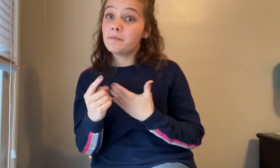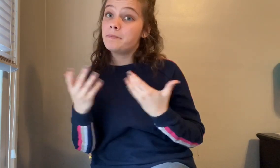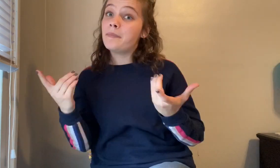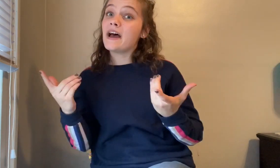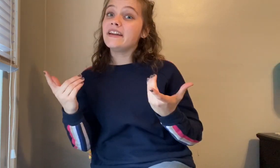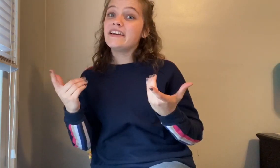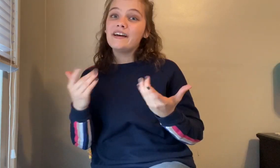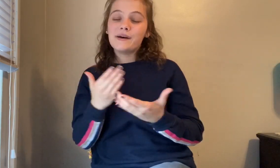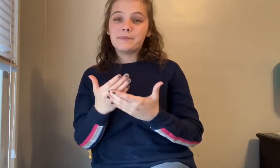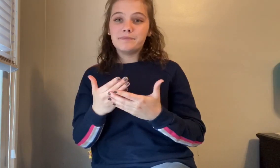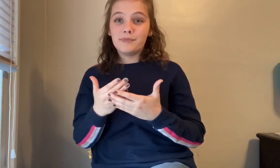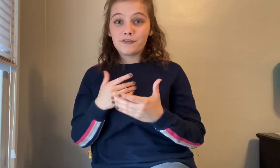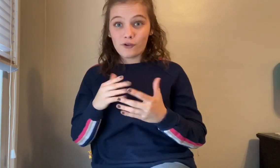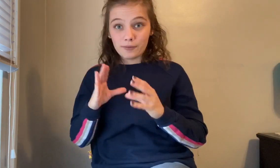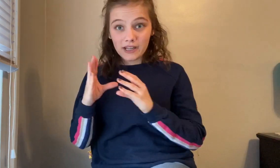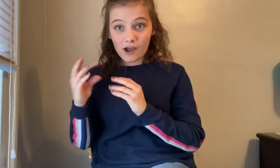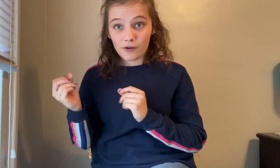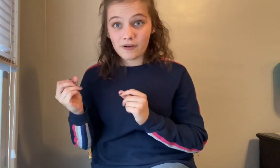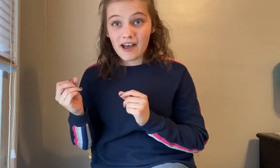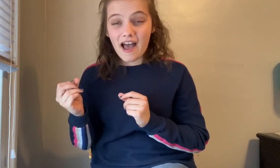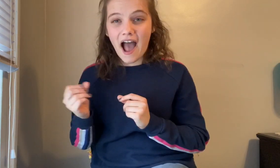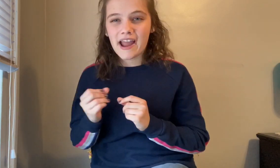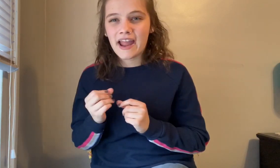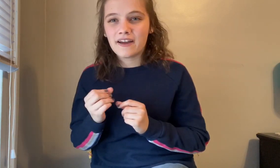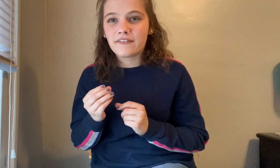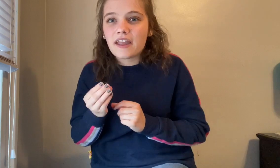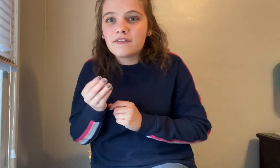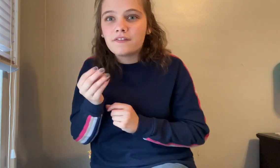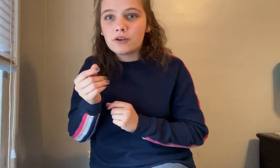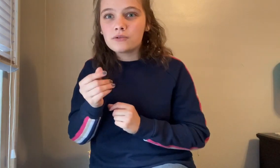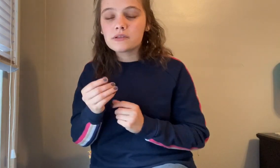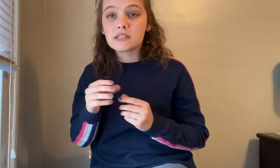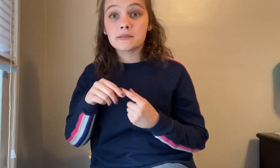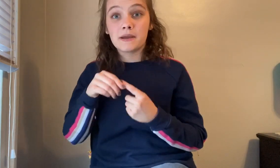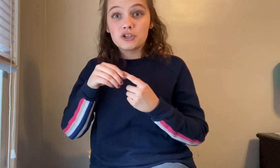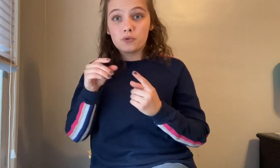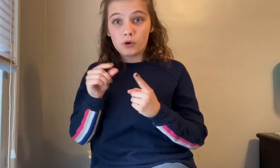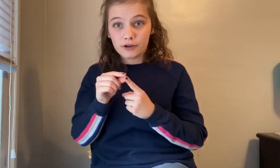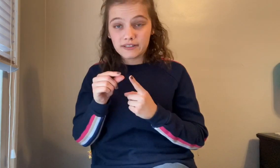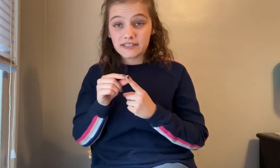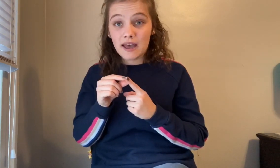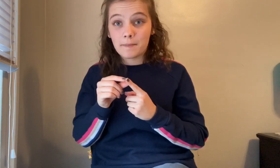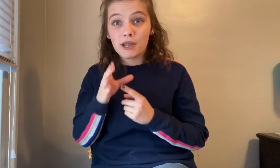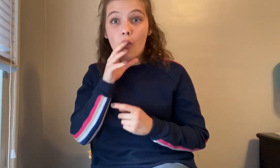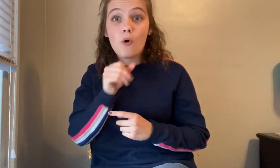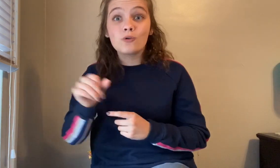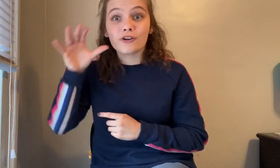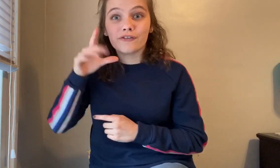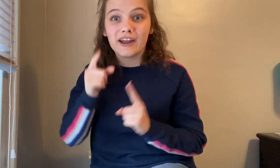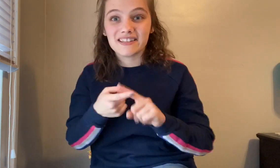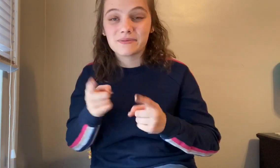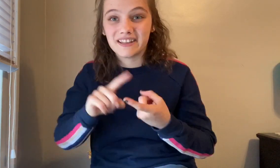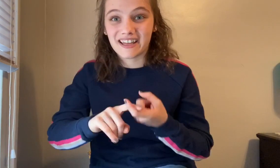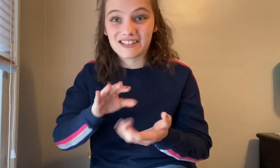But before we go, I have a few special words that my older friends would like to